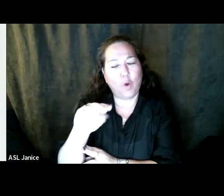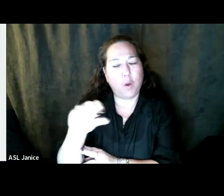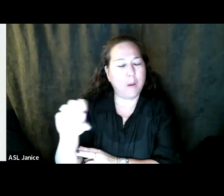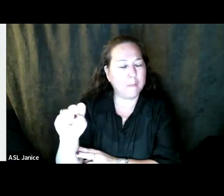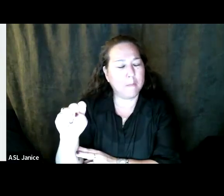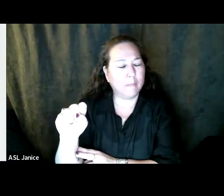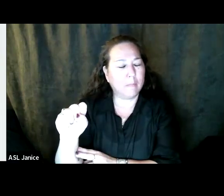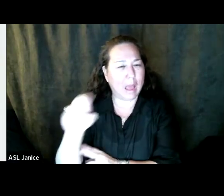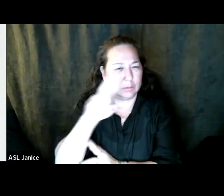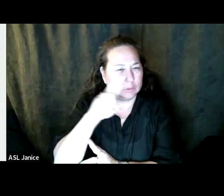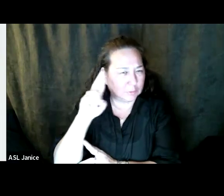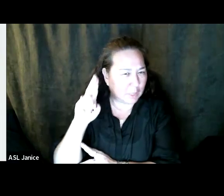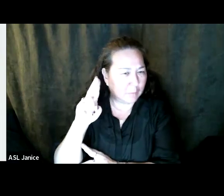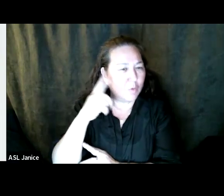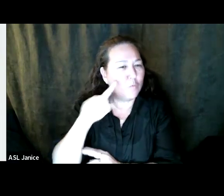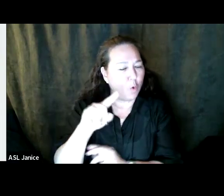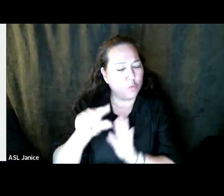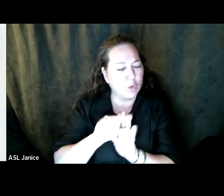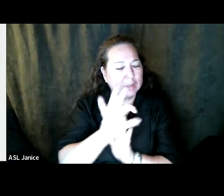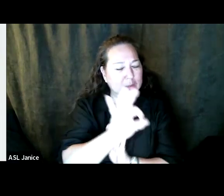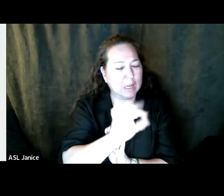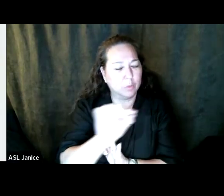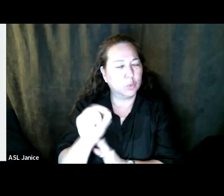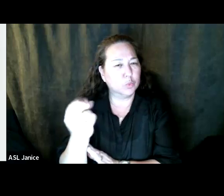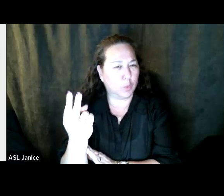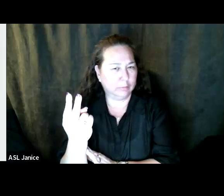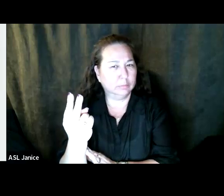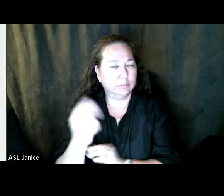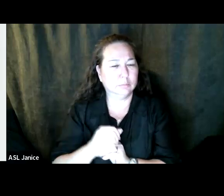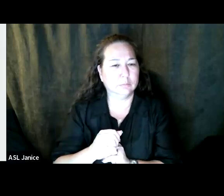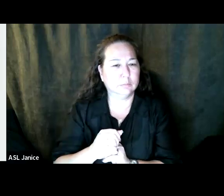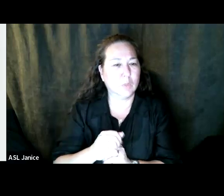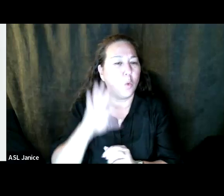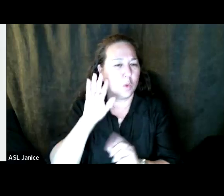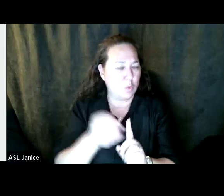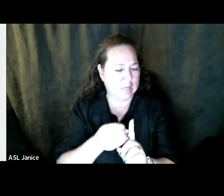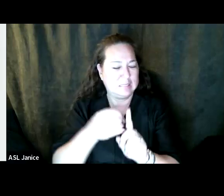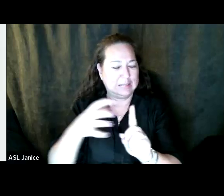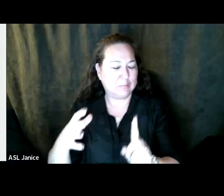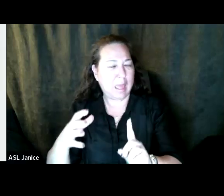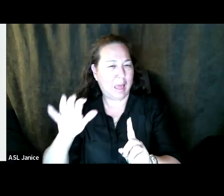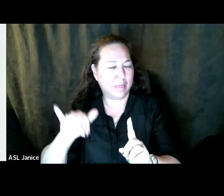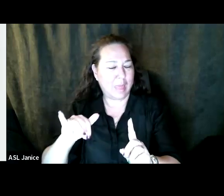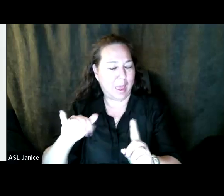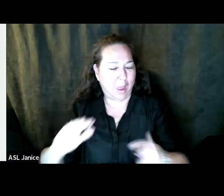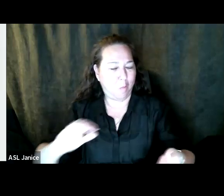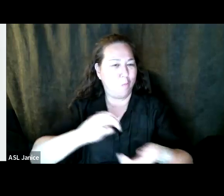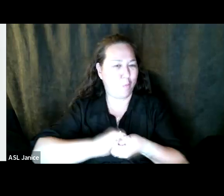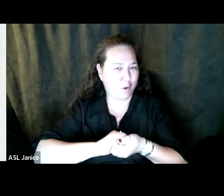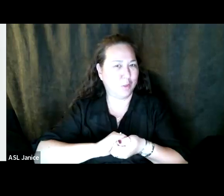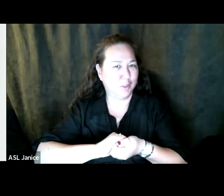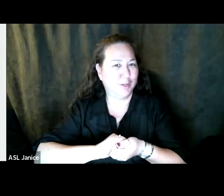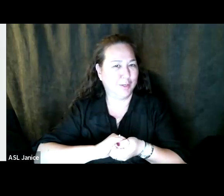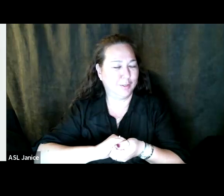through 12. We will expand our partnership with Mass General Brigham. They're not new to